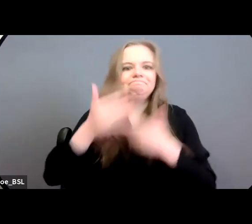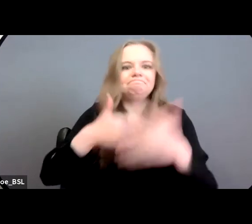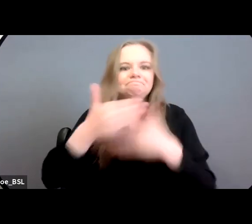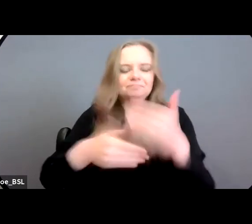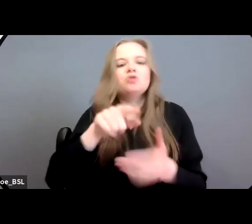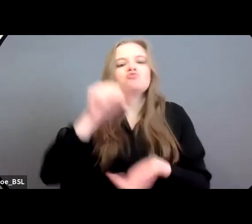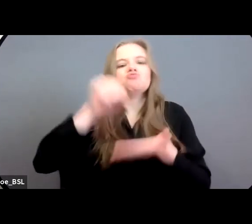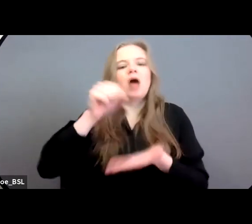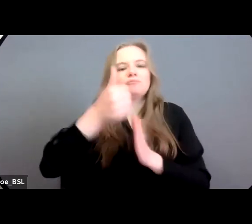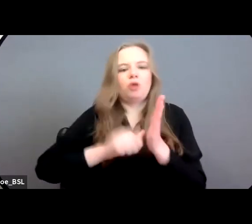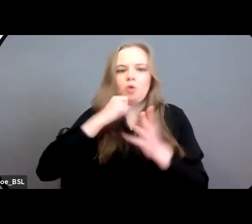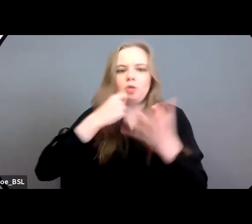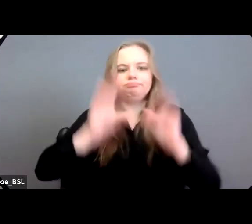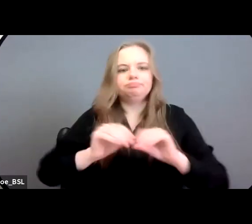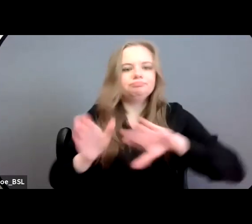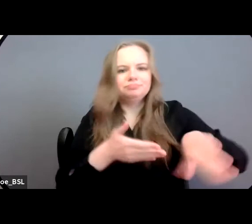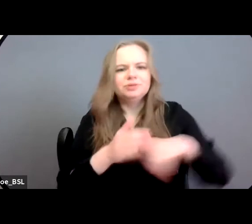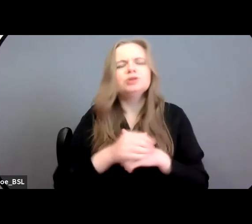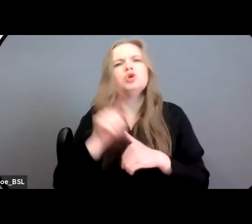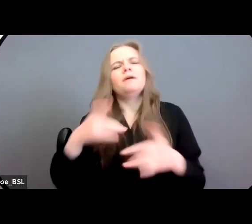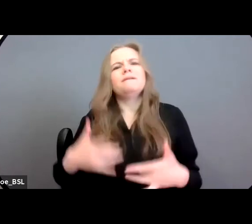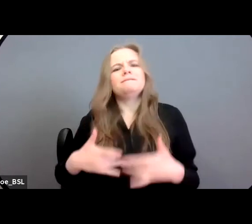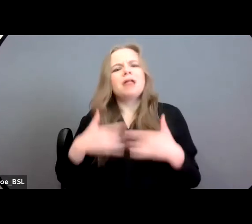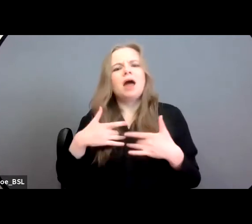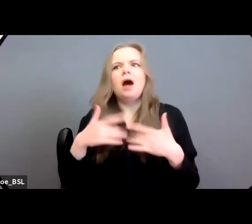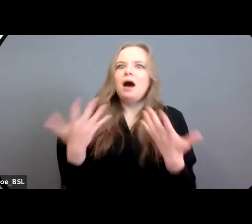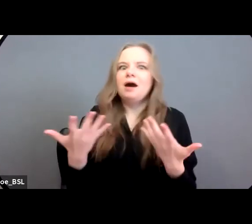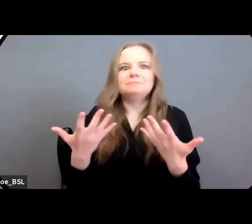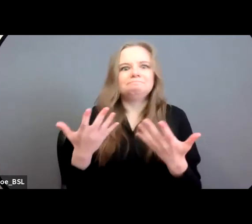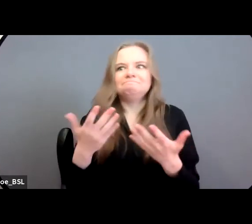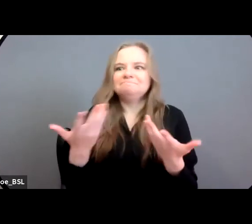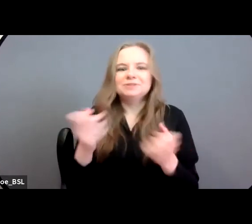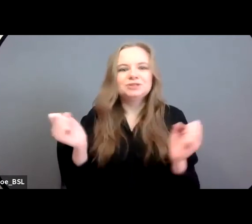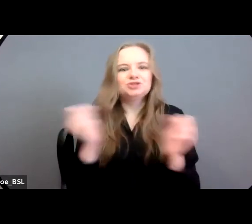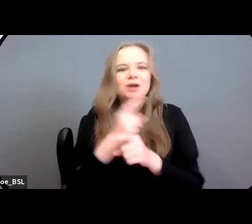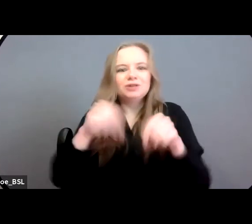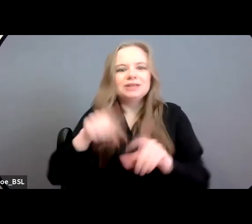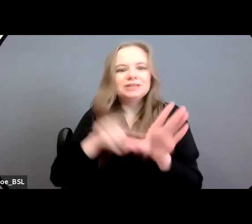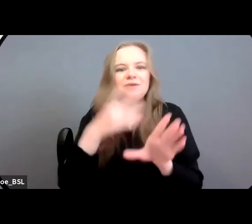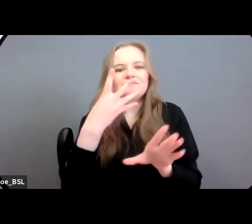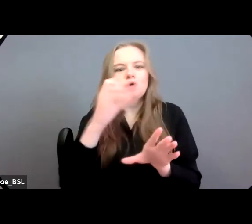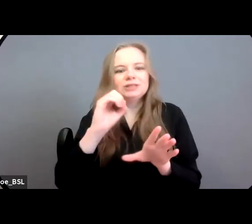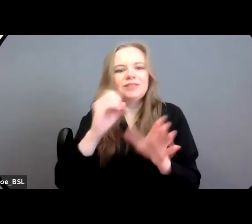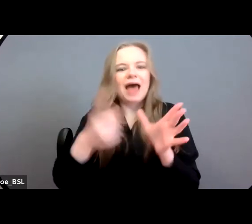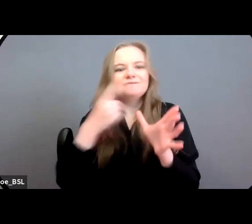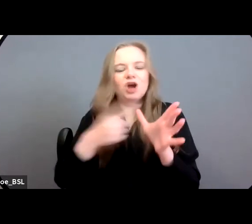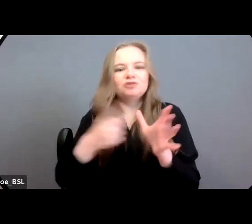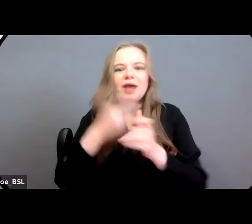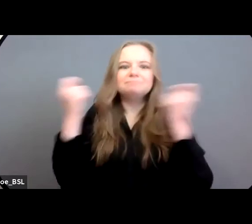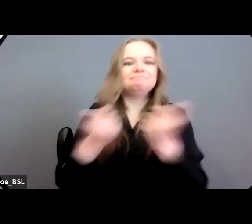there's something slightly uncomfortable about the fact that we'll celebrate our 40th anniversary this year. And while we recognise